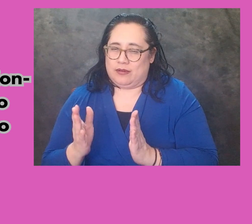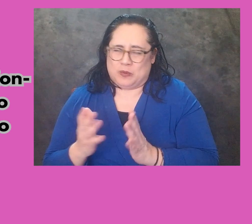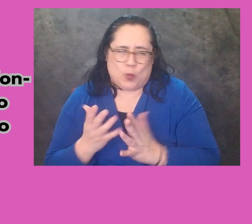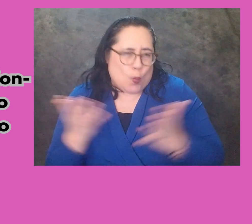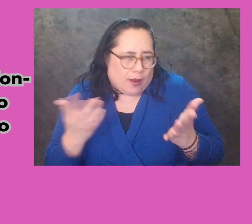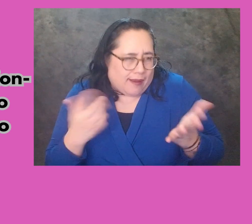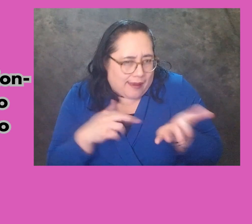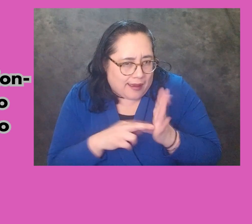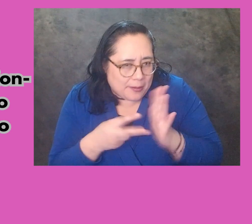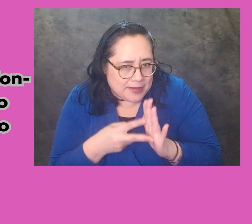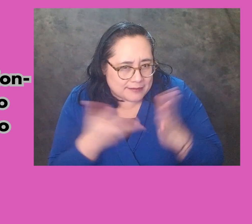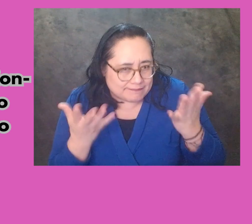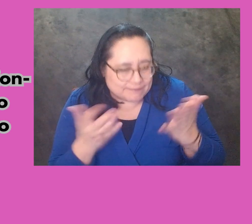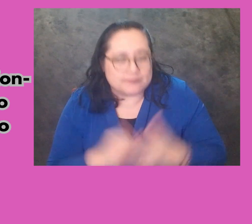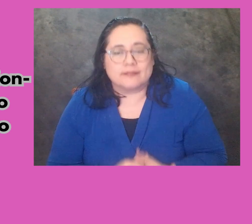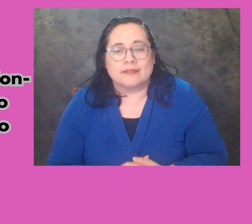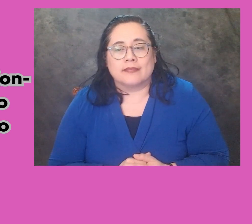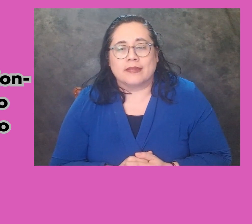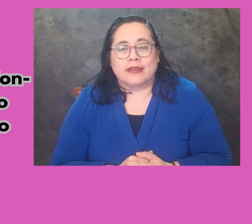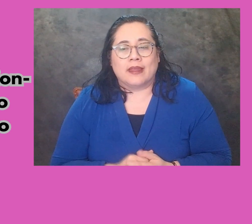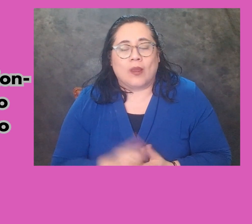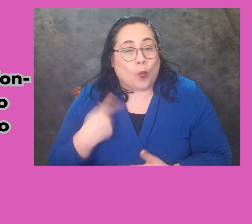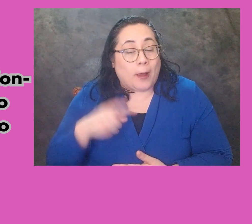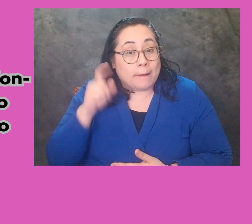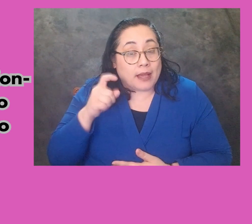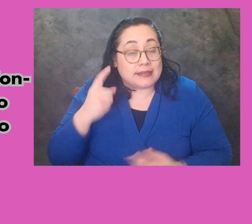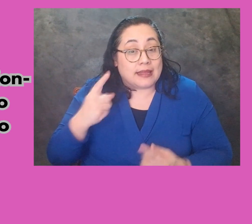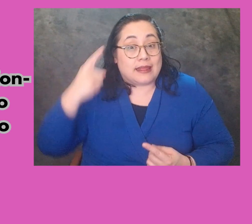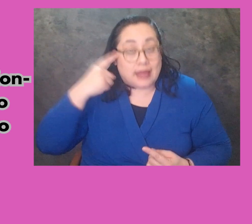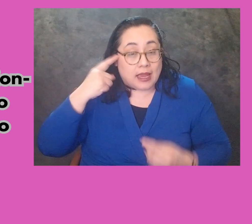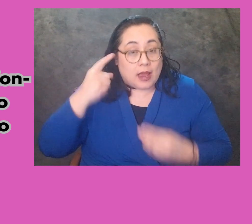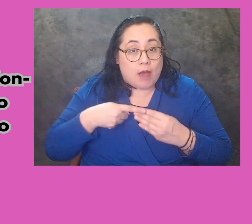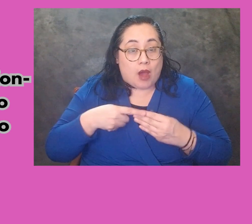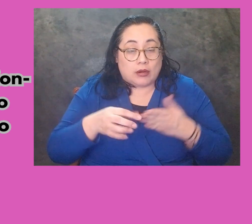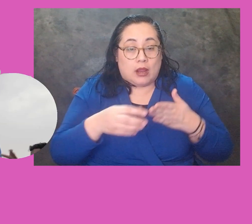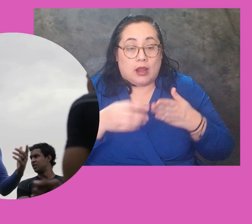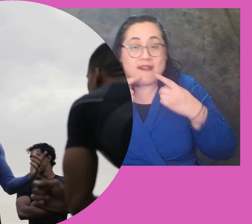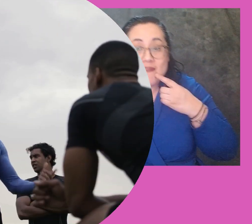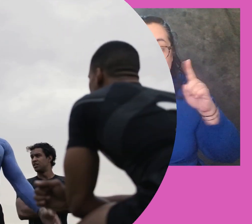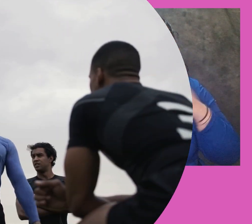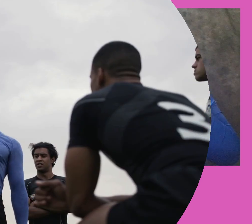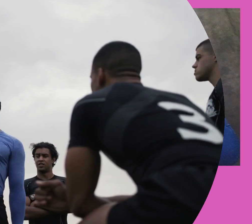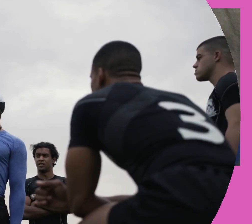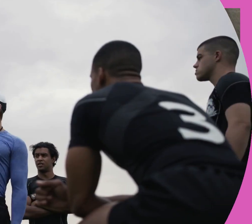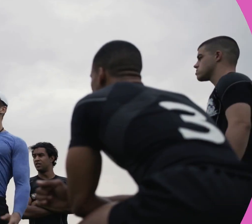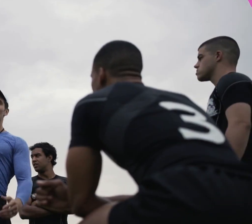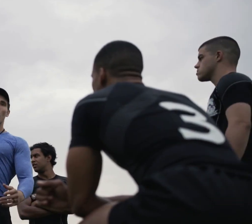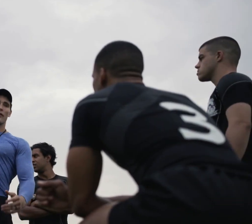mean by that is we have to think about effective leadership.